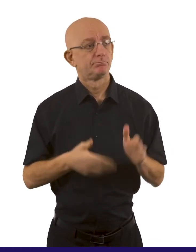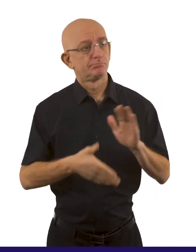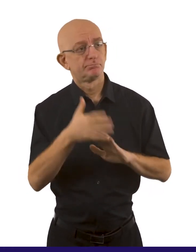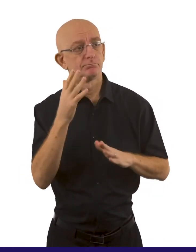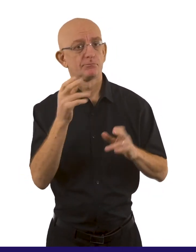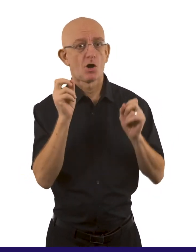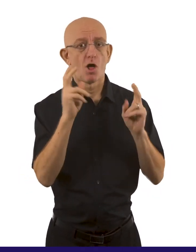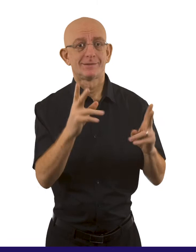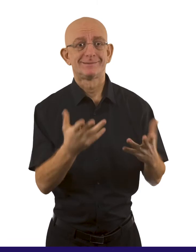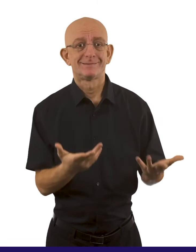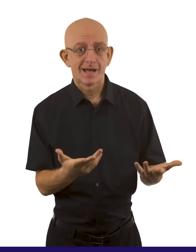going on holiday,